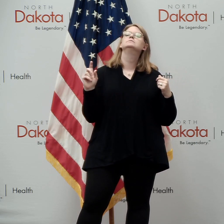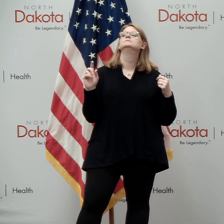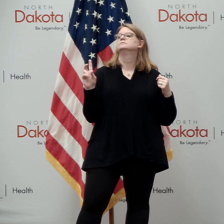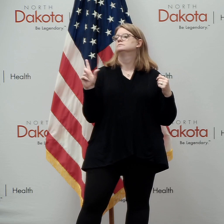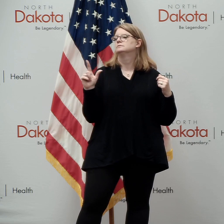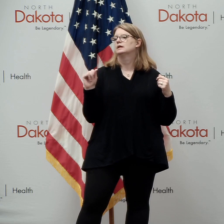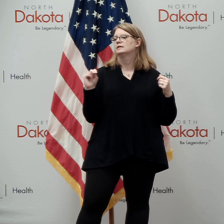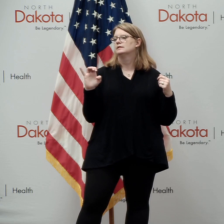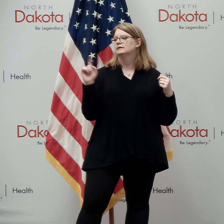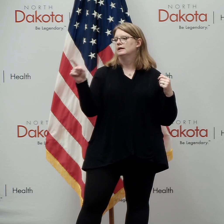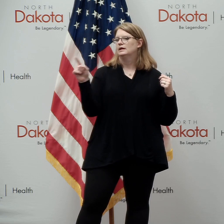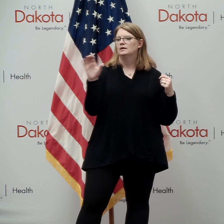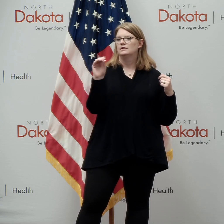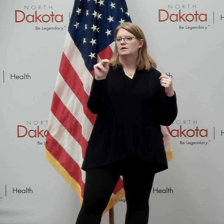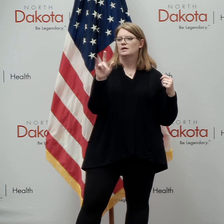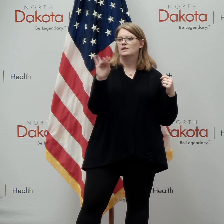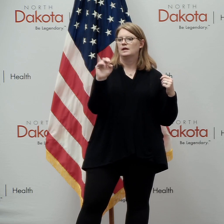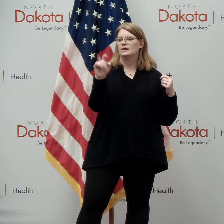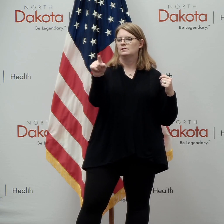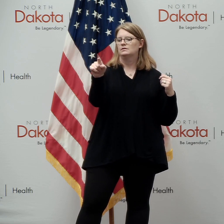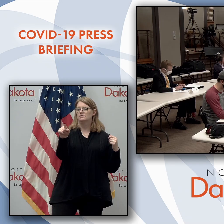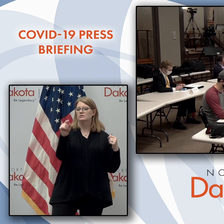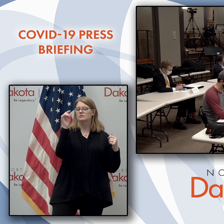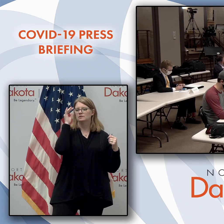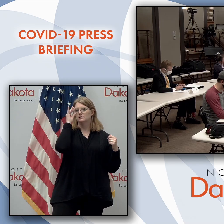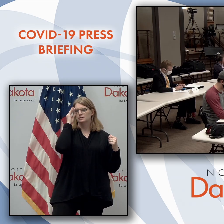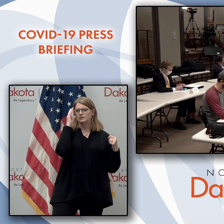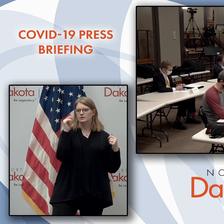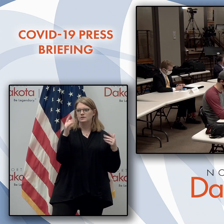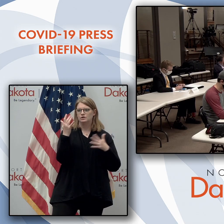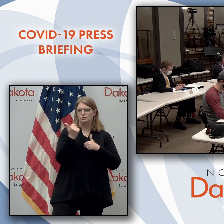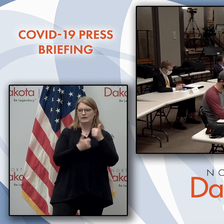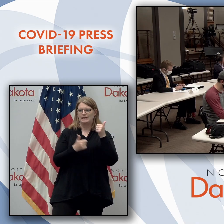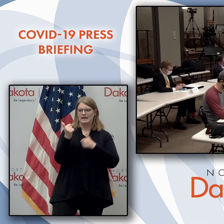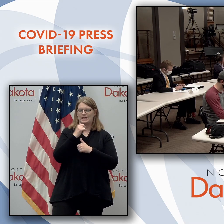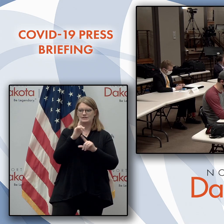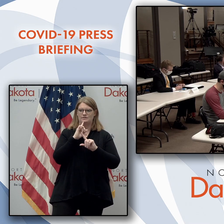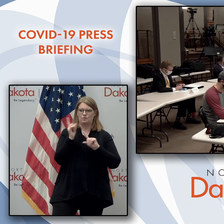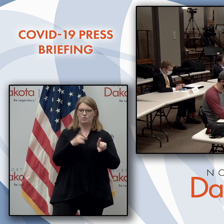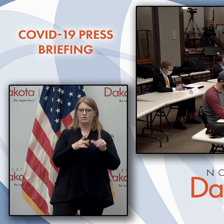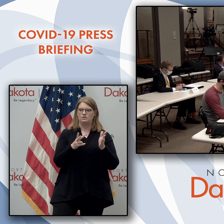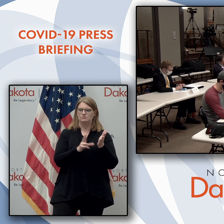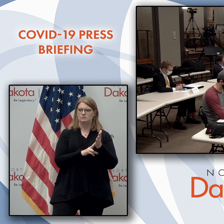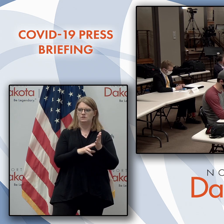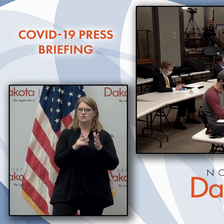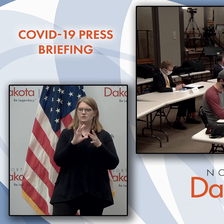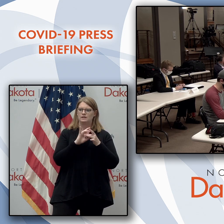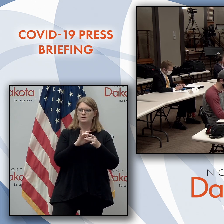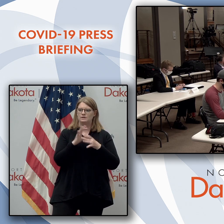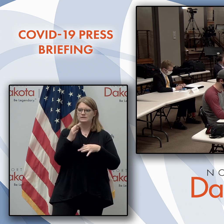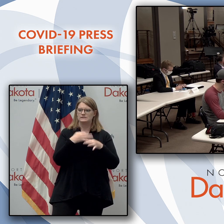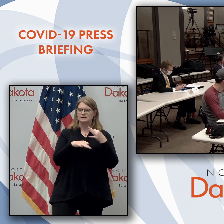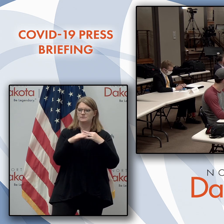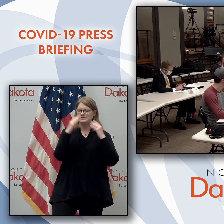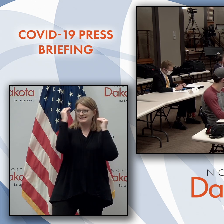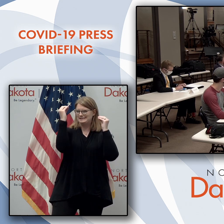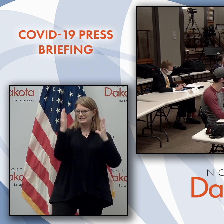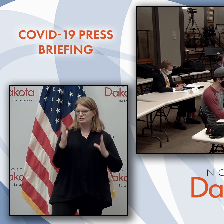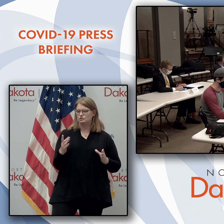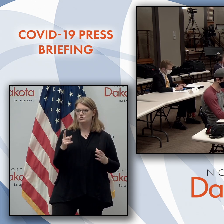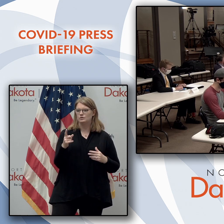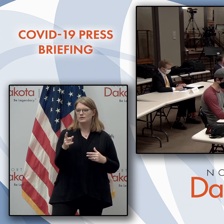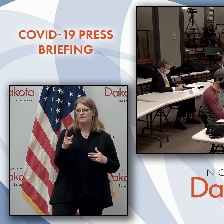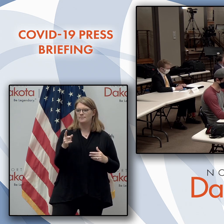Going Lane and then online. In reference to your executive order on the substitute teachers, it was just brought up to me